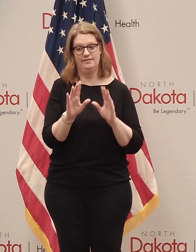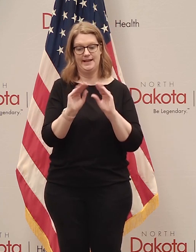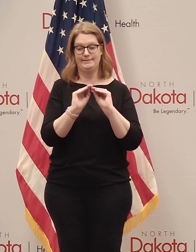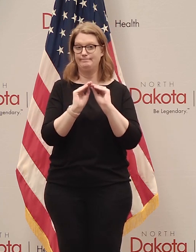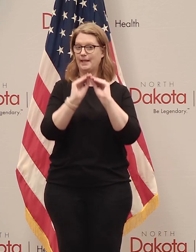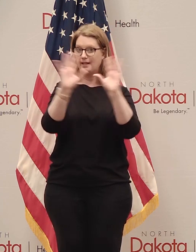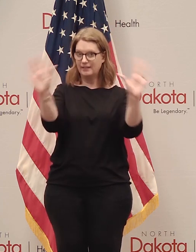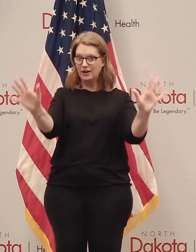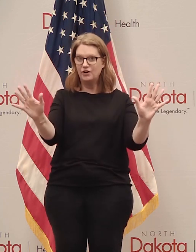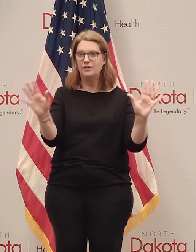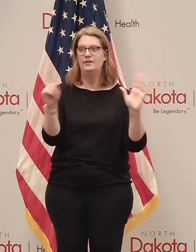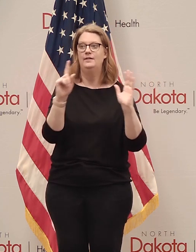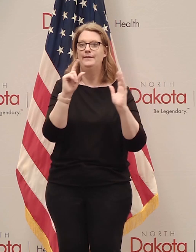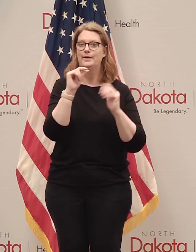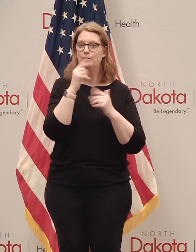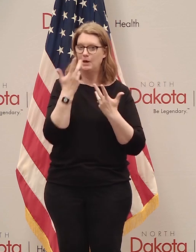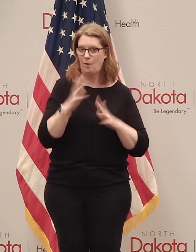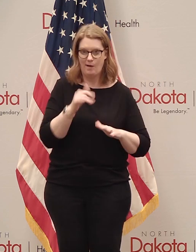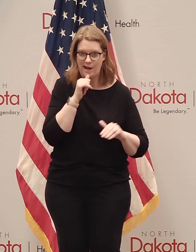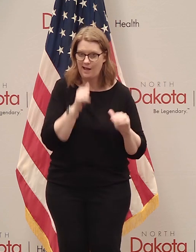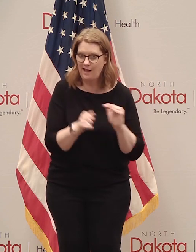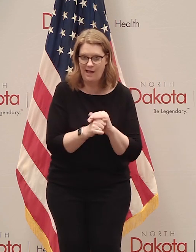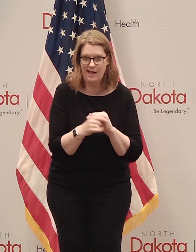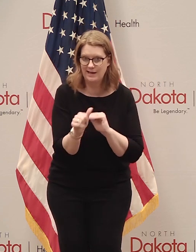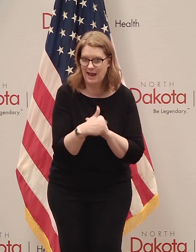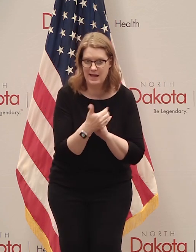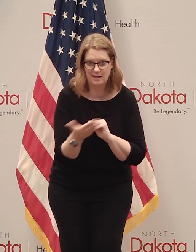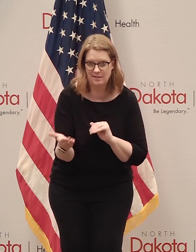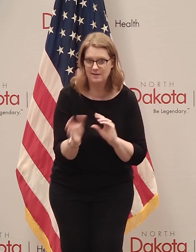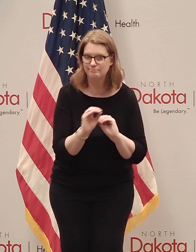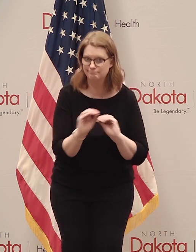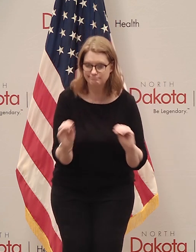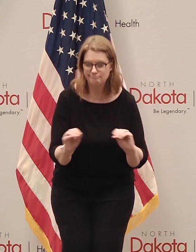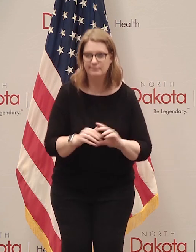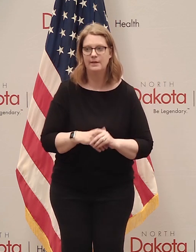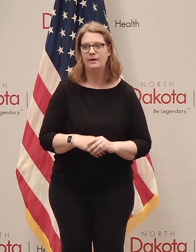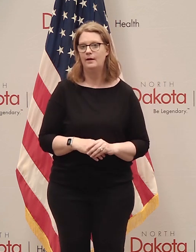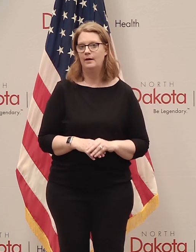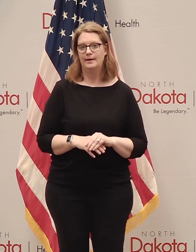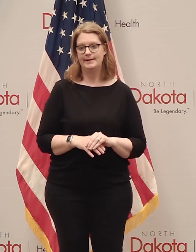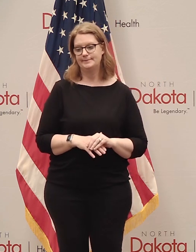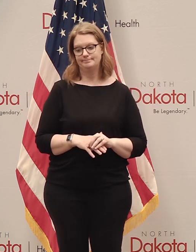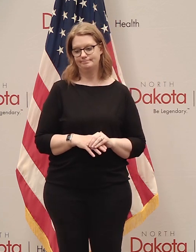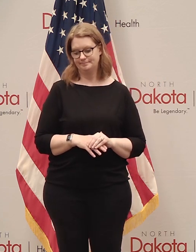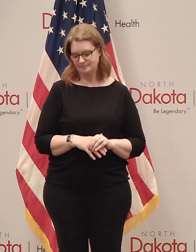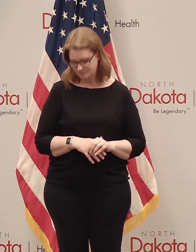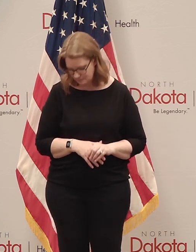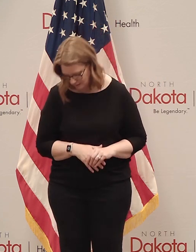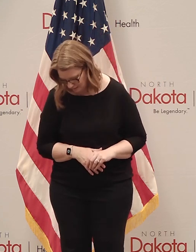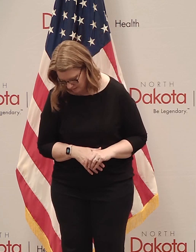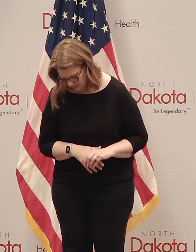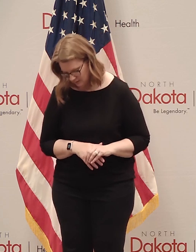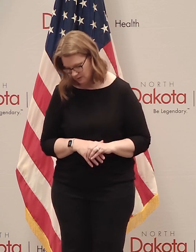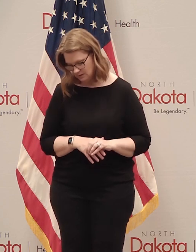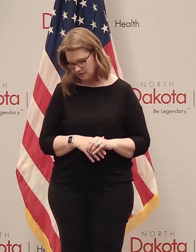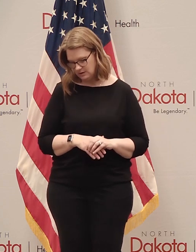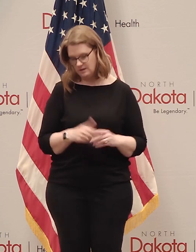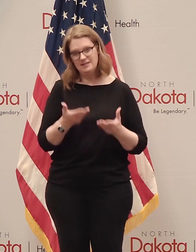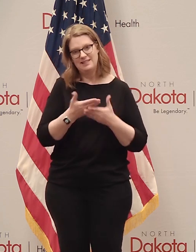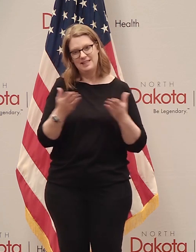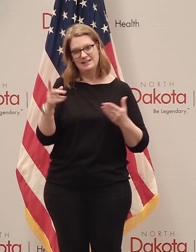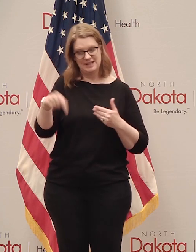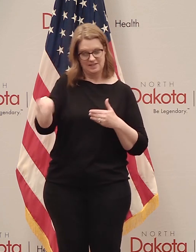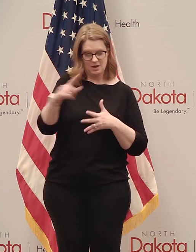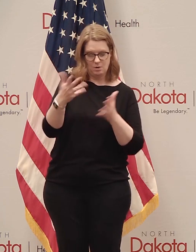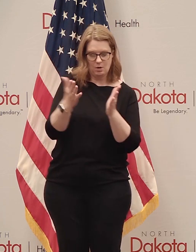read some of the requests that have come in, I am know that things that they're requesting is stuff